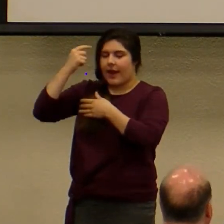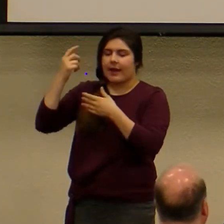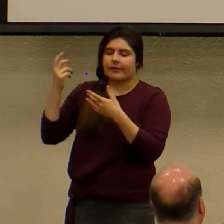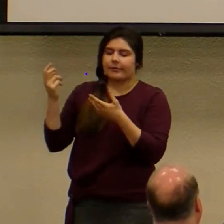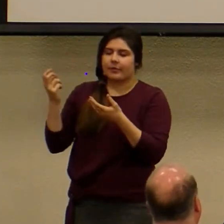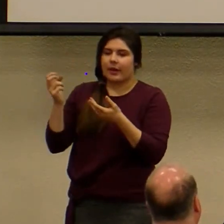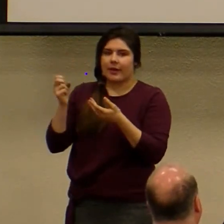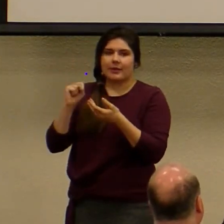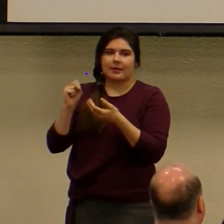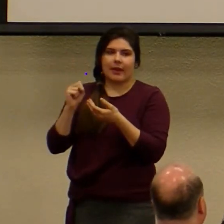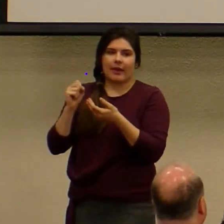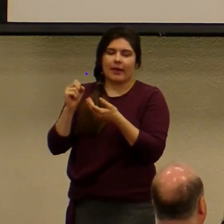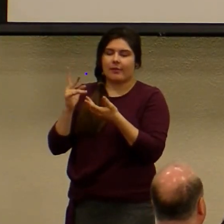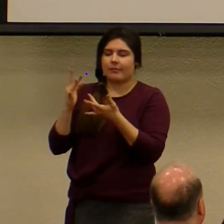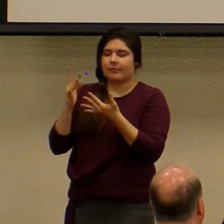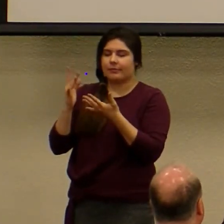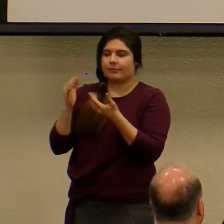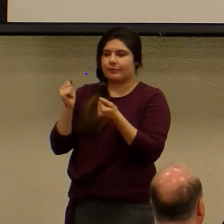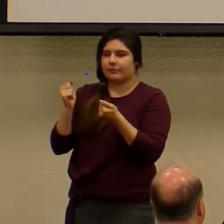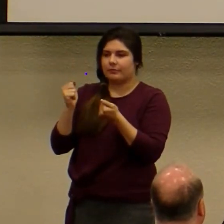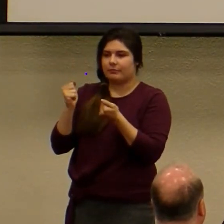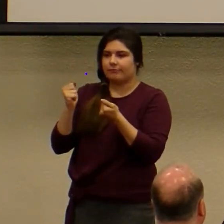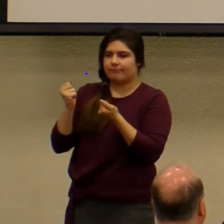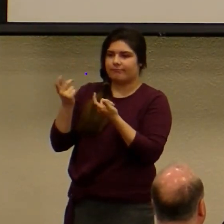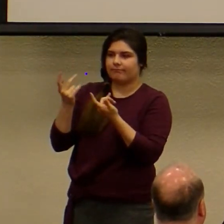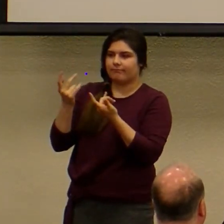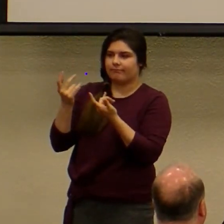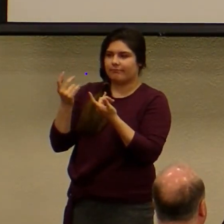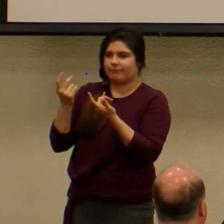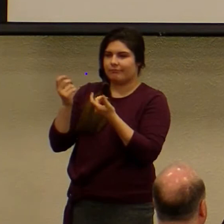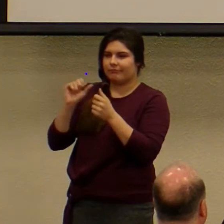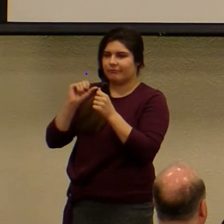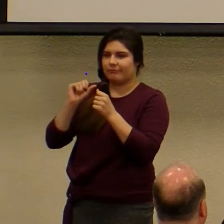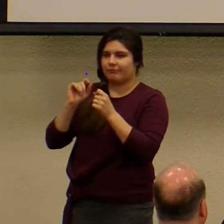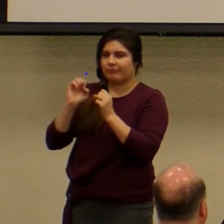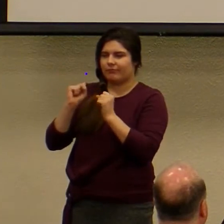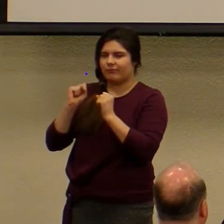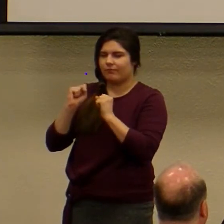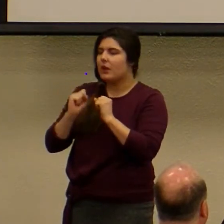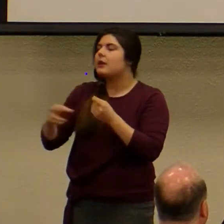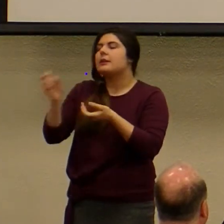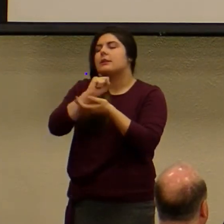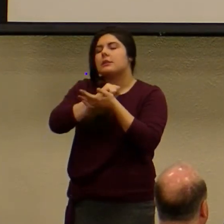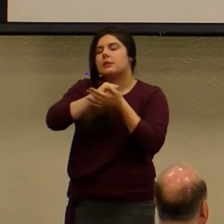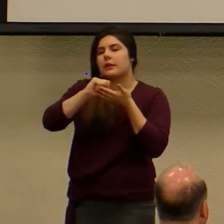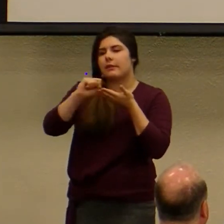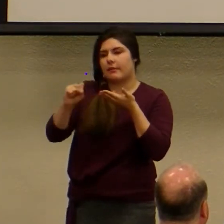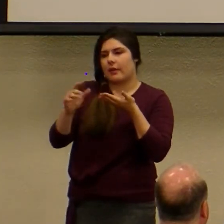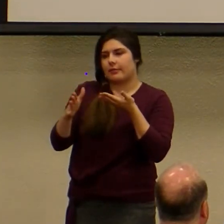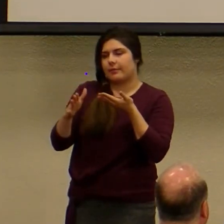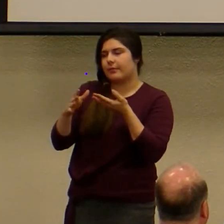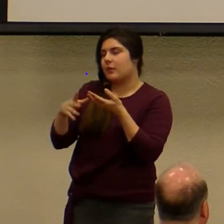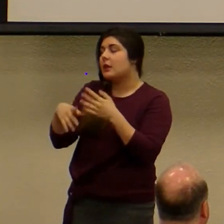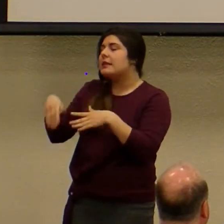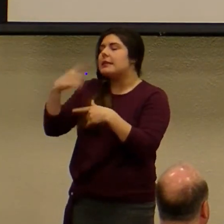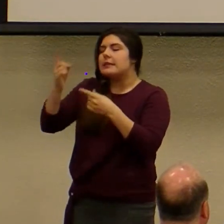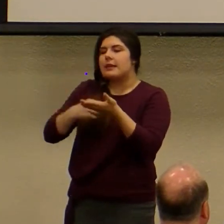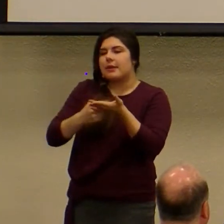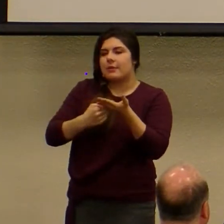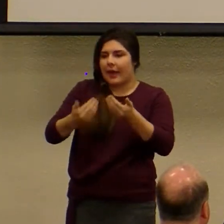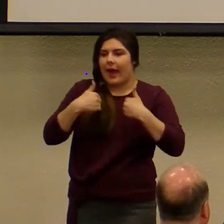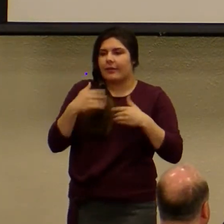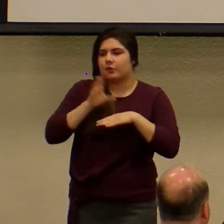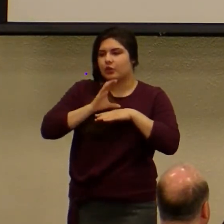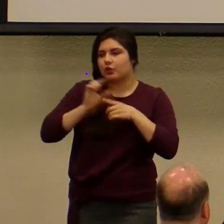circumscribed in our thinking. Some translations just simply say sanctify, and that's all right. But sometimes we let churchy words, we